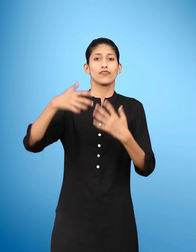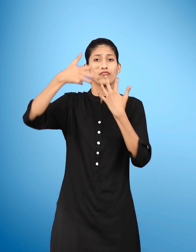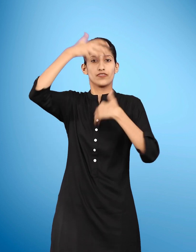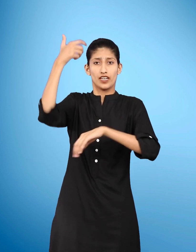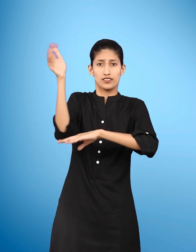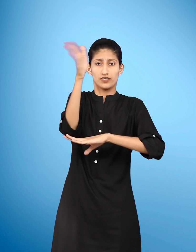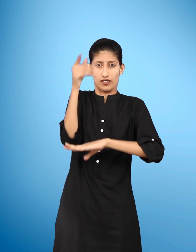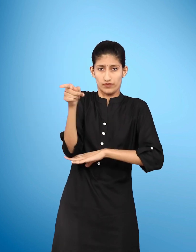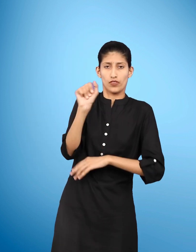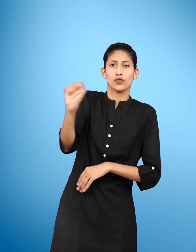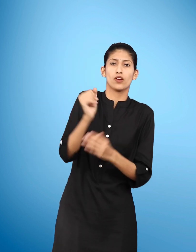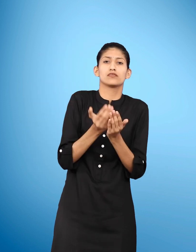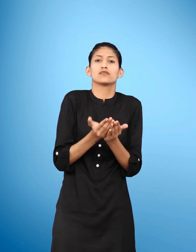Puhar or Kaveri Pattinam.